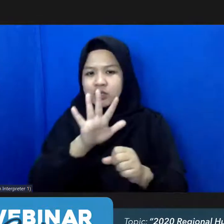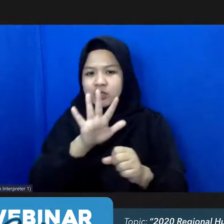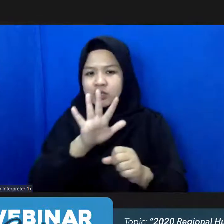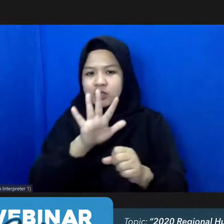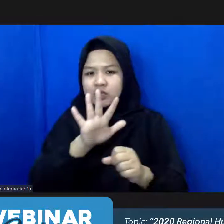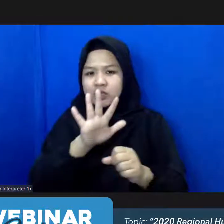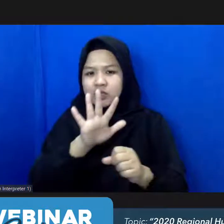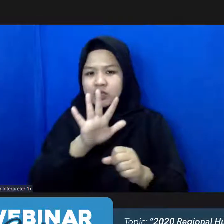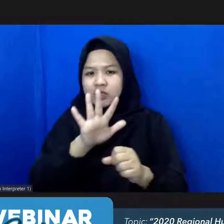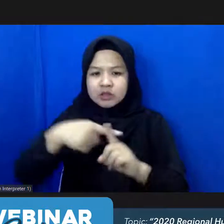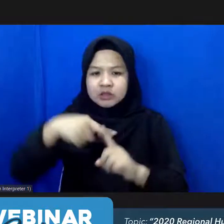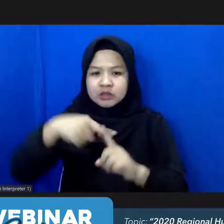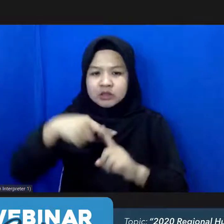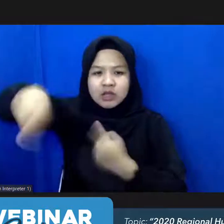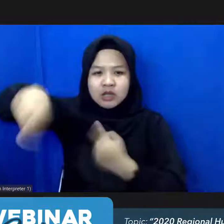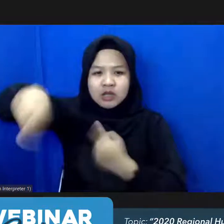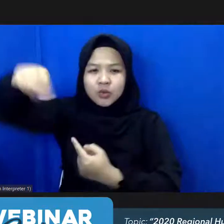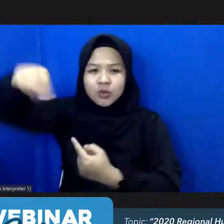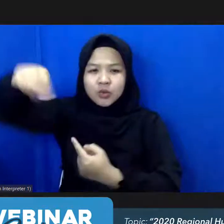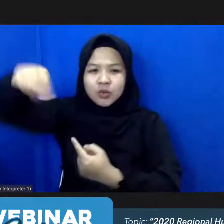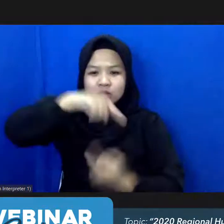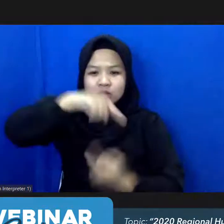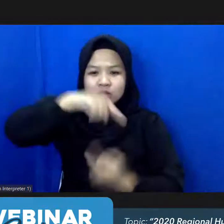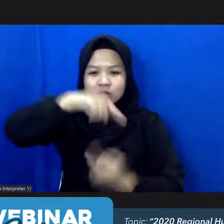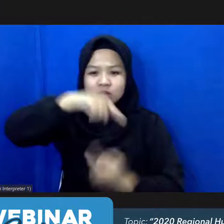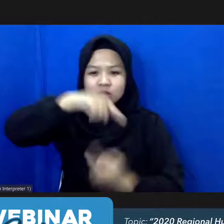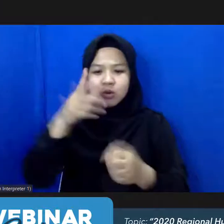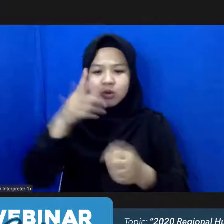typhoon plus COVID, or earthquake and COVID,